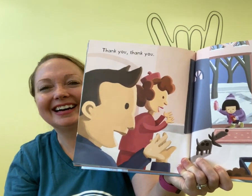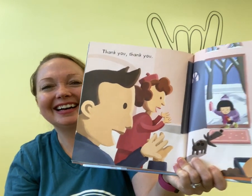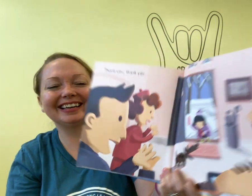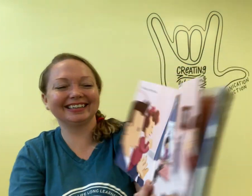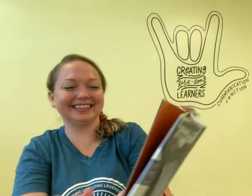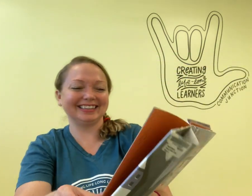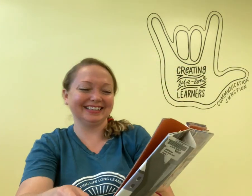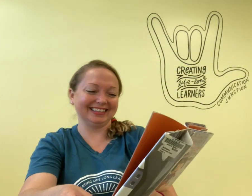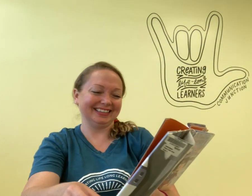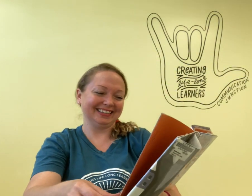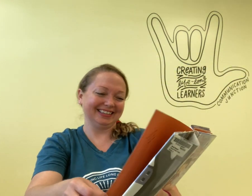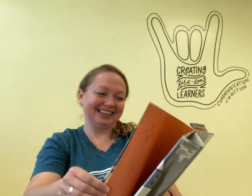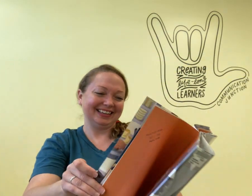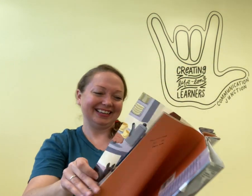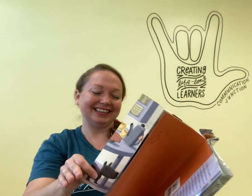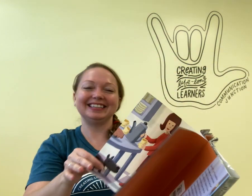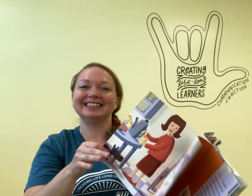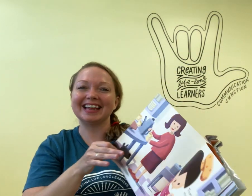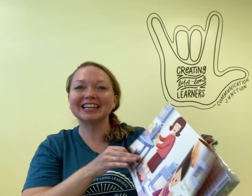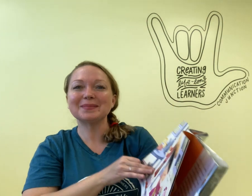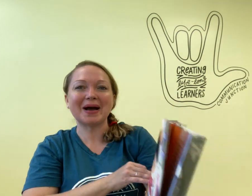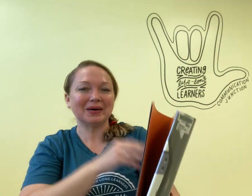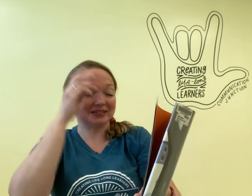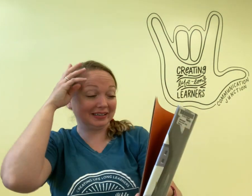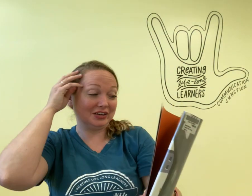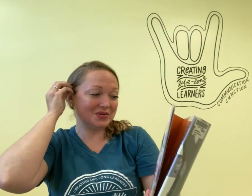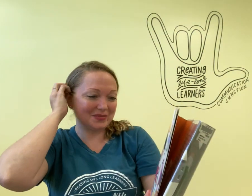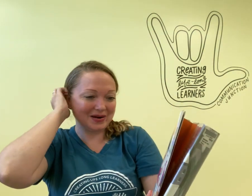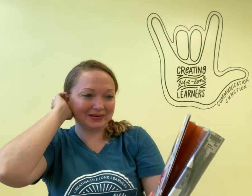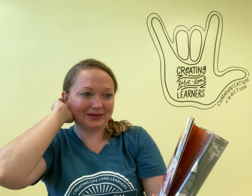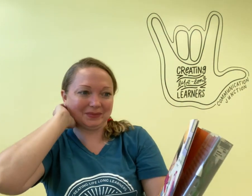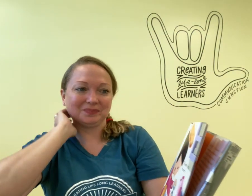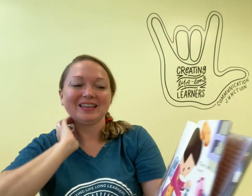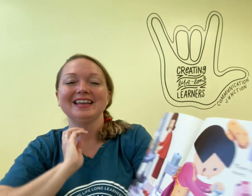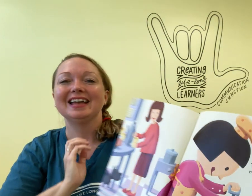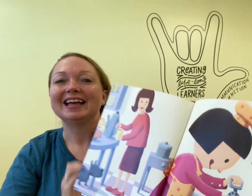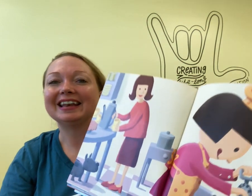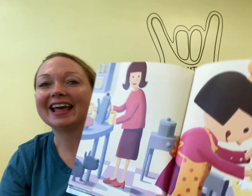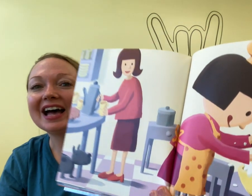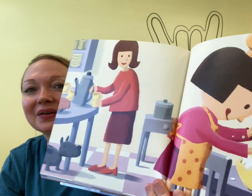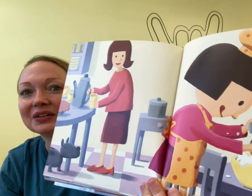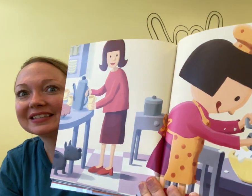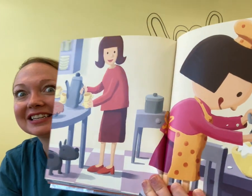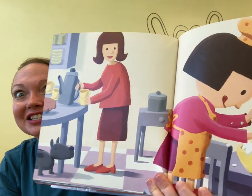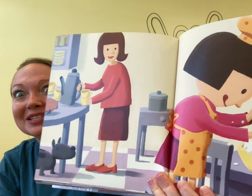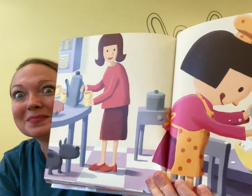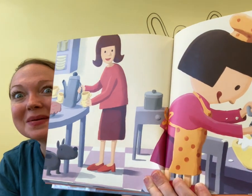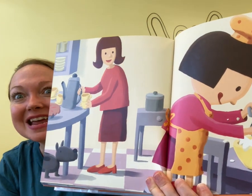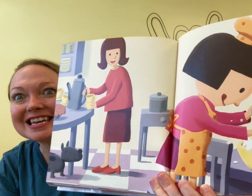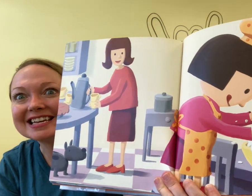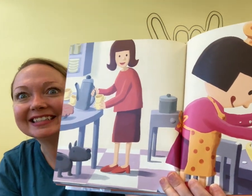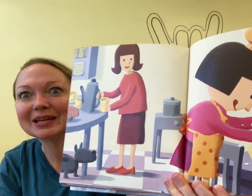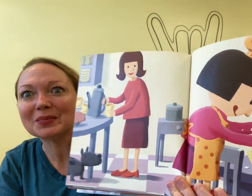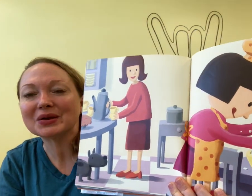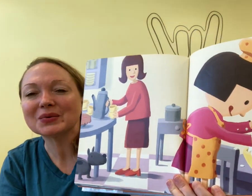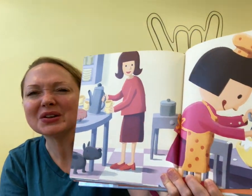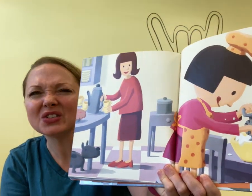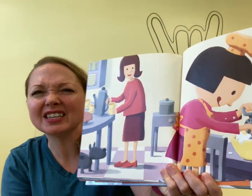thank you. And she's taking a bow, saying, you're welcome. And now it looks like she's making something. What do you think she's